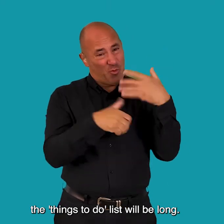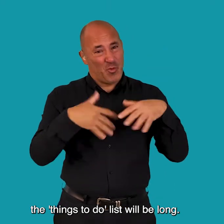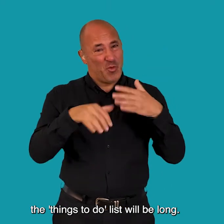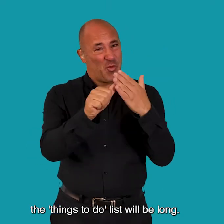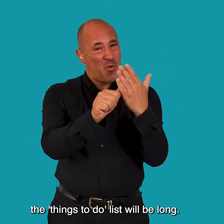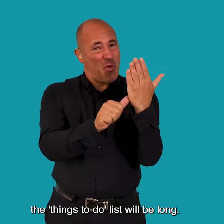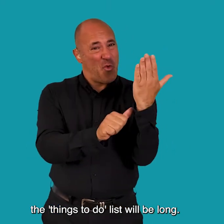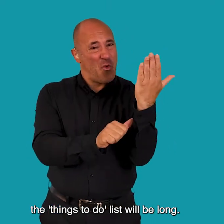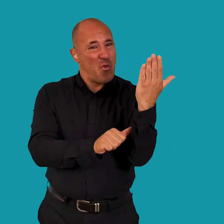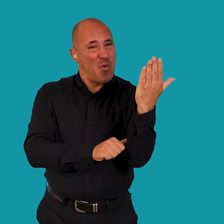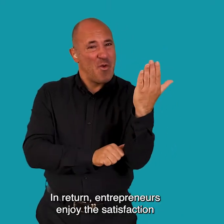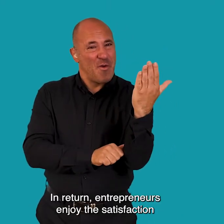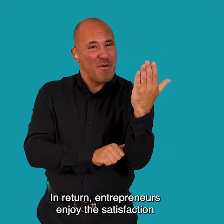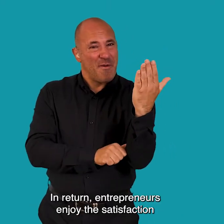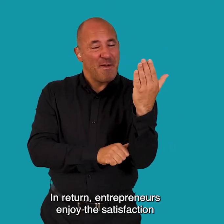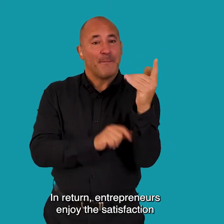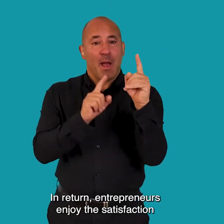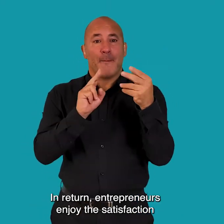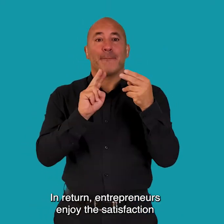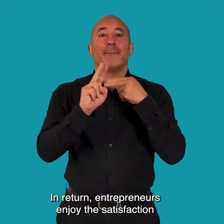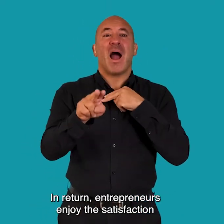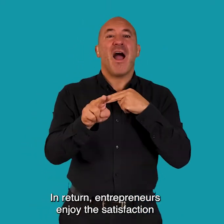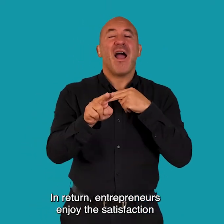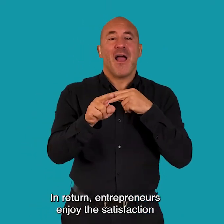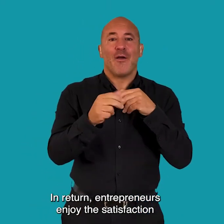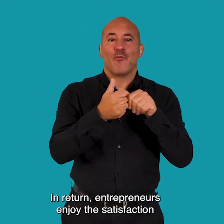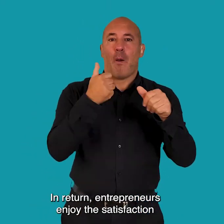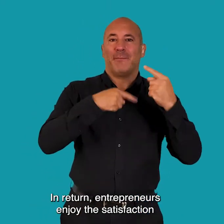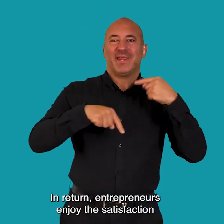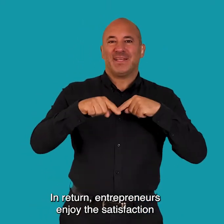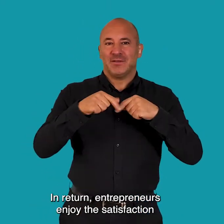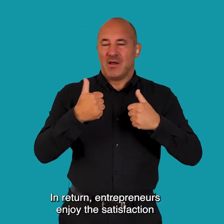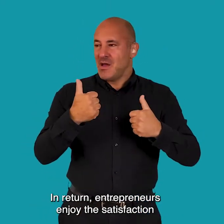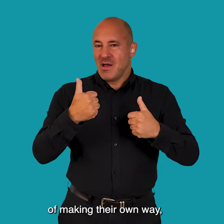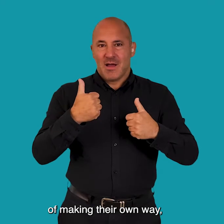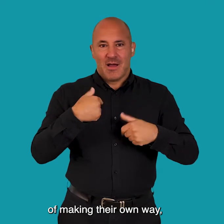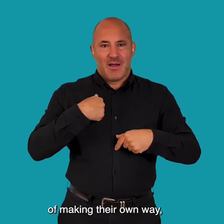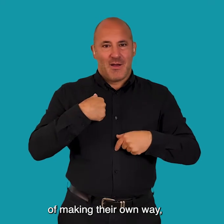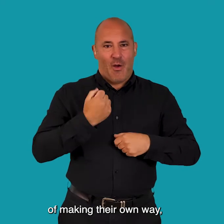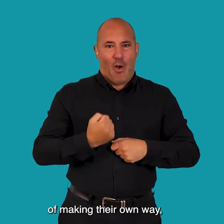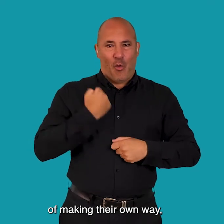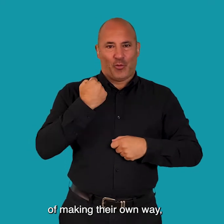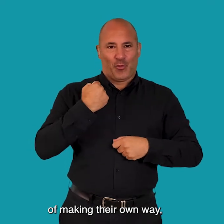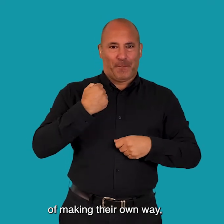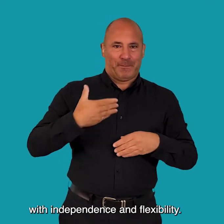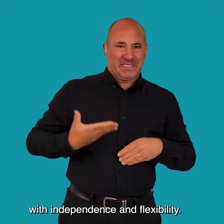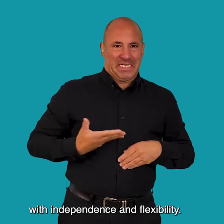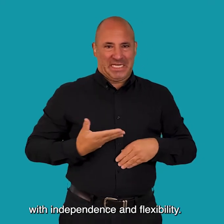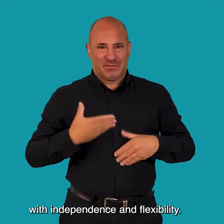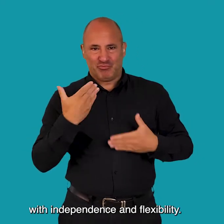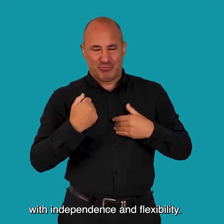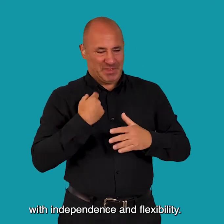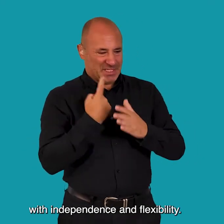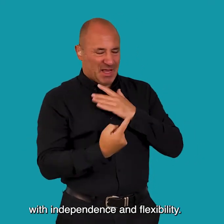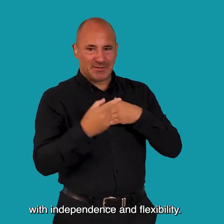be long. In return, entrepreneurs enjoy the satisfaction of making their own way with independence and